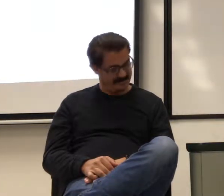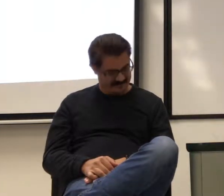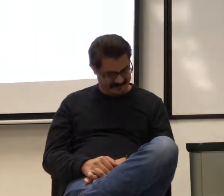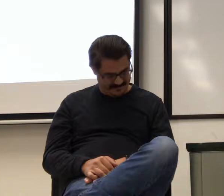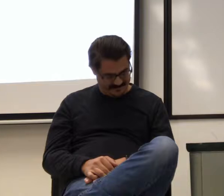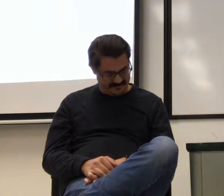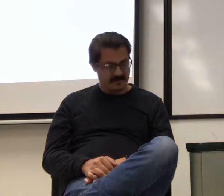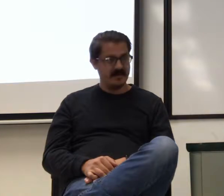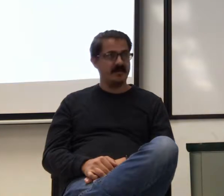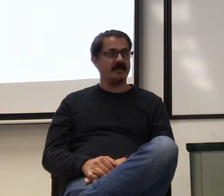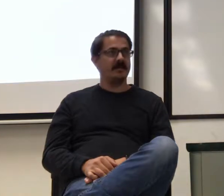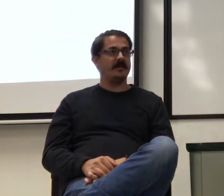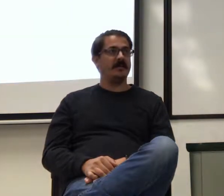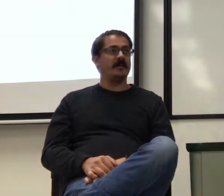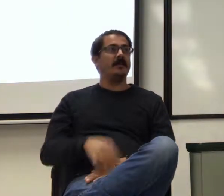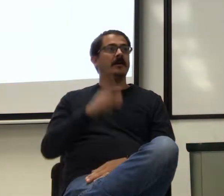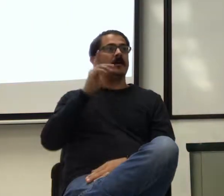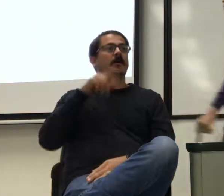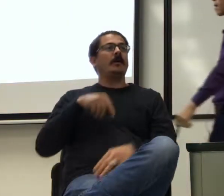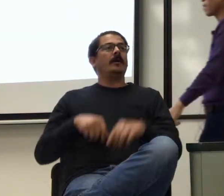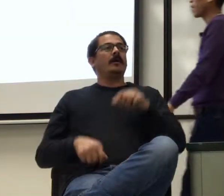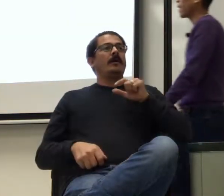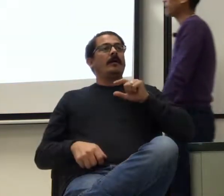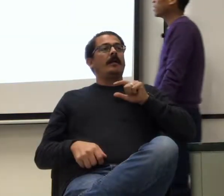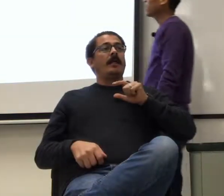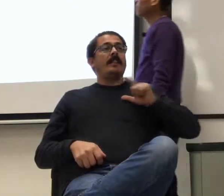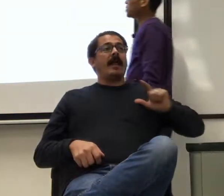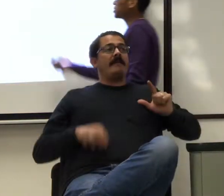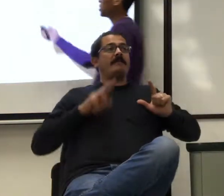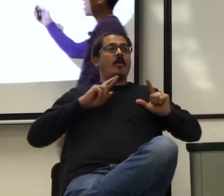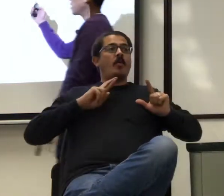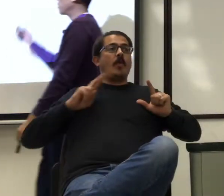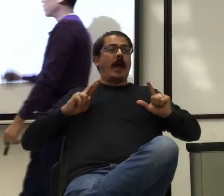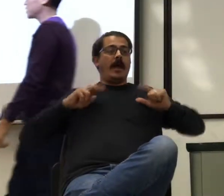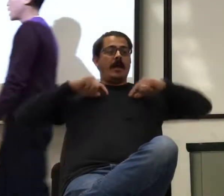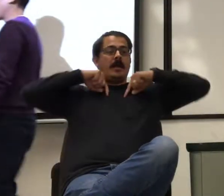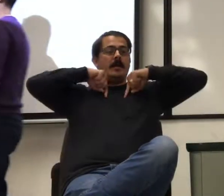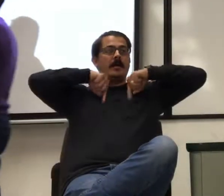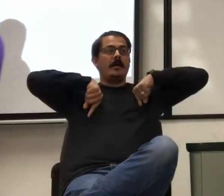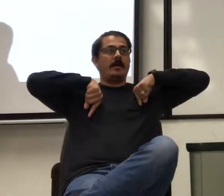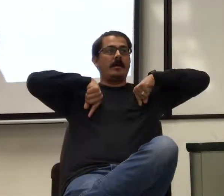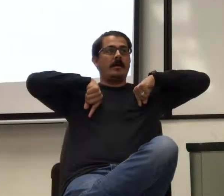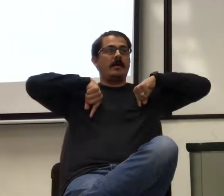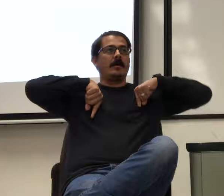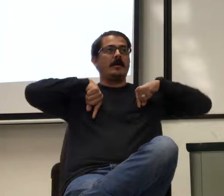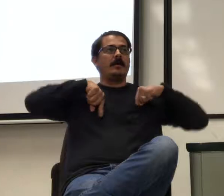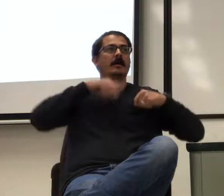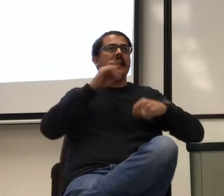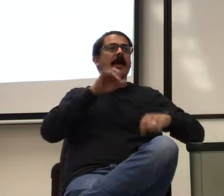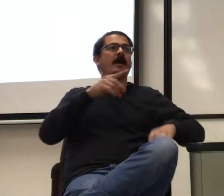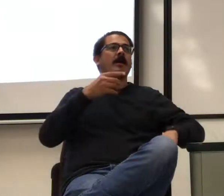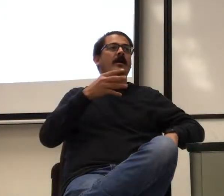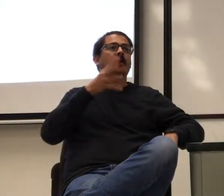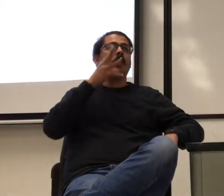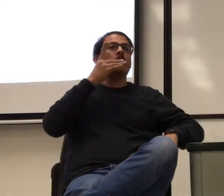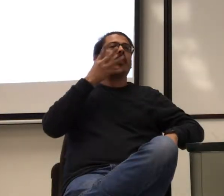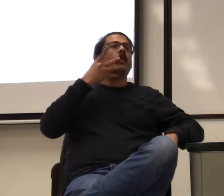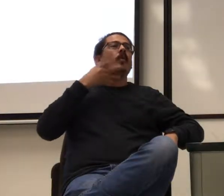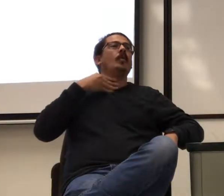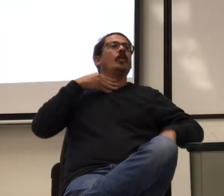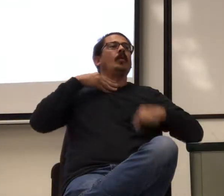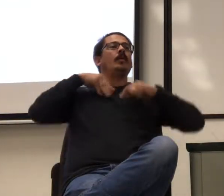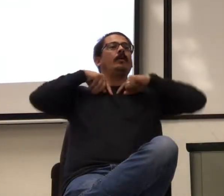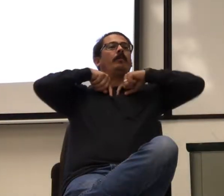And it's going to divide into the right and left bronchi. We're going to outline all that. But just know that at the time air reaches this area, the